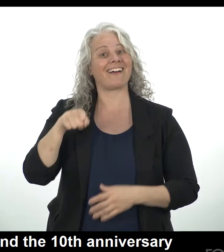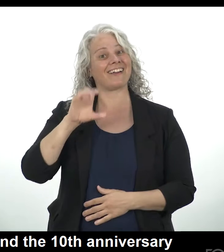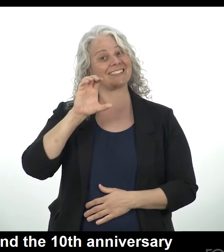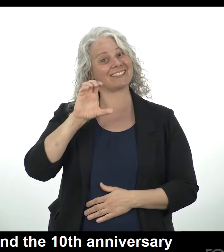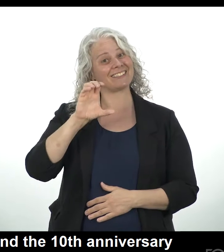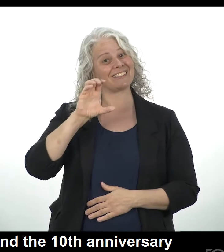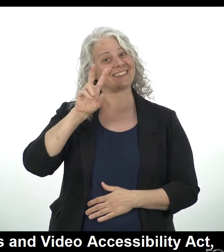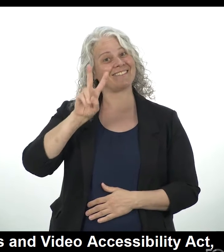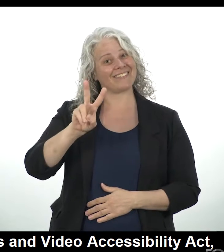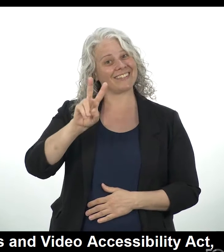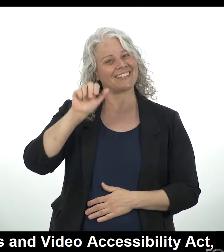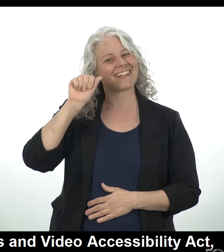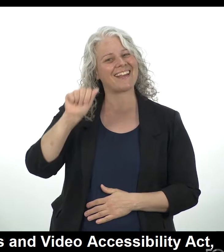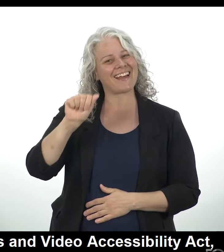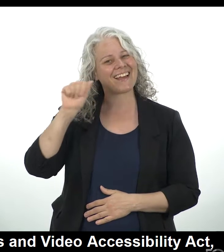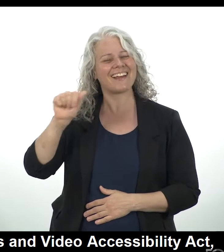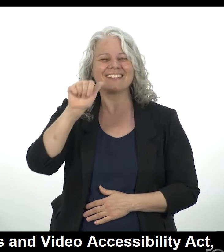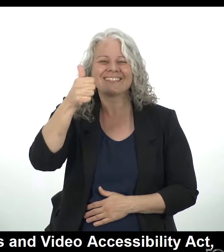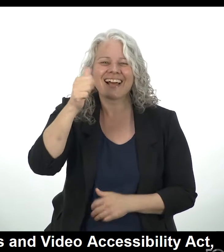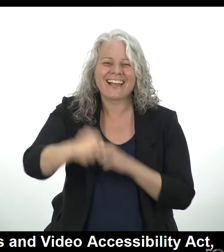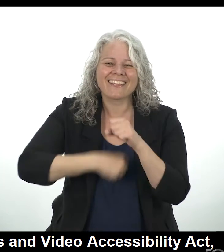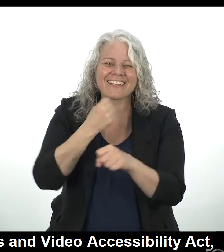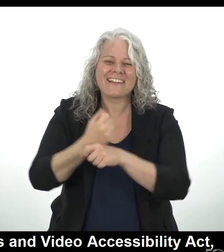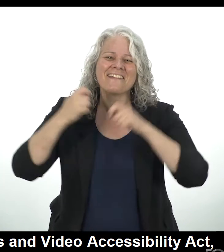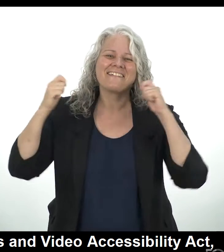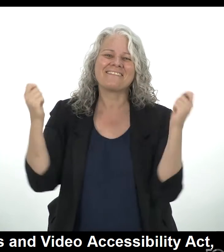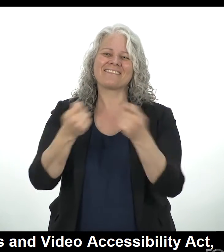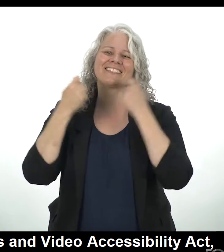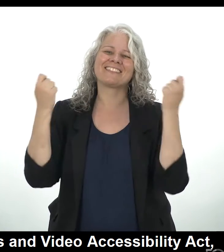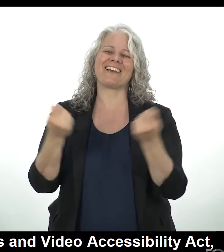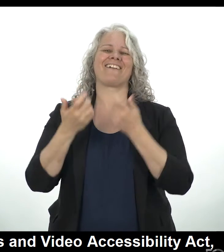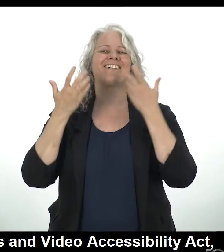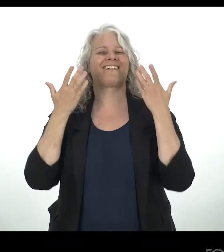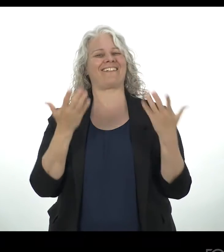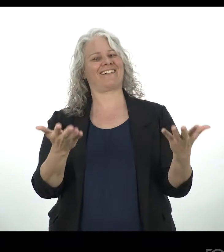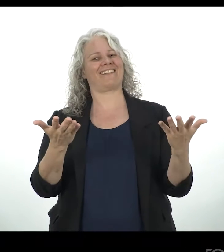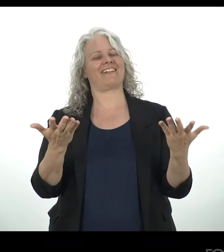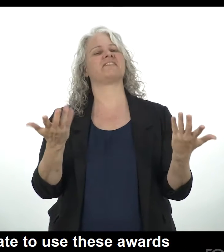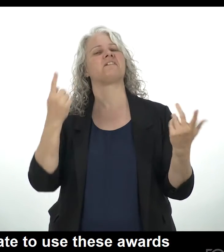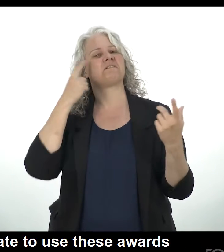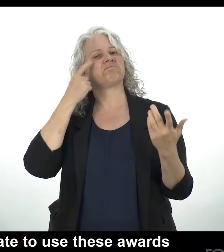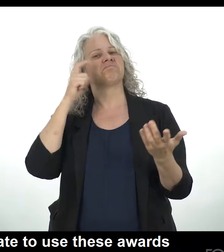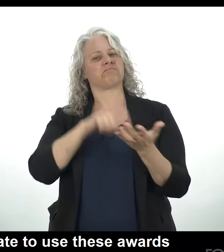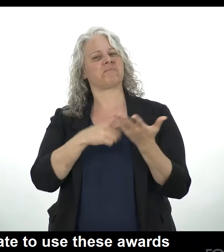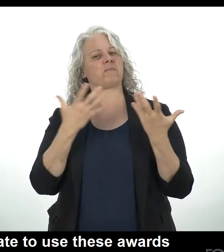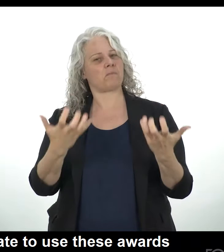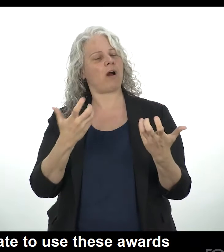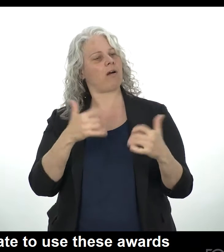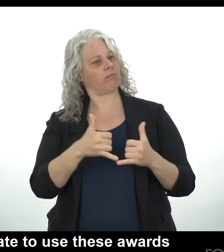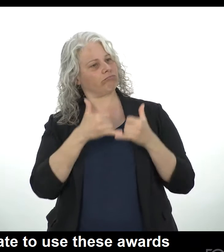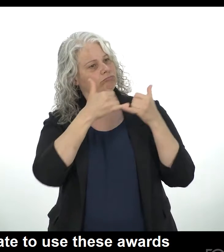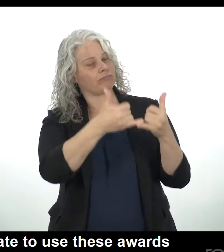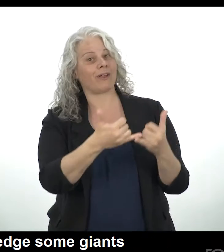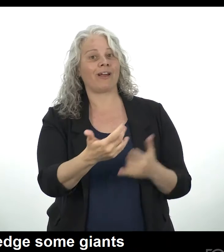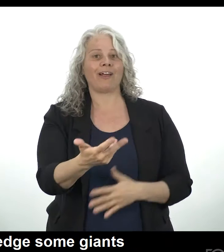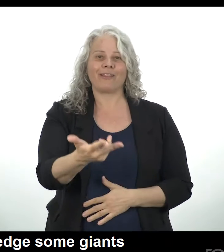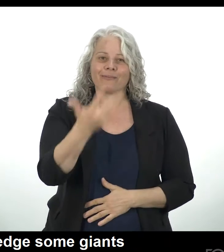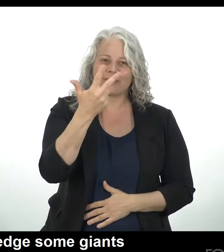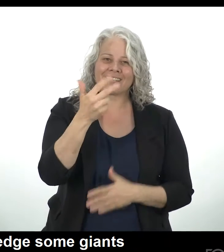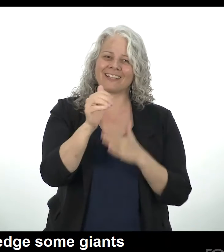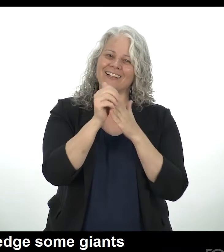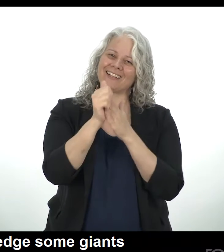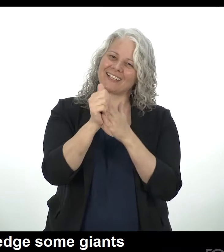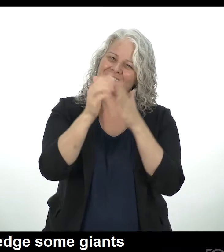the 10th anniversary of the 21st Century Communications and Video Accessibility Act, we thought it would be appropriate to use these awards